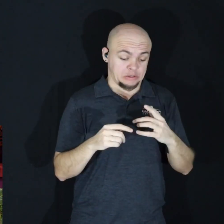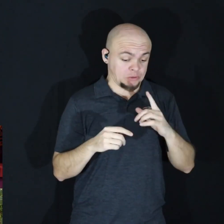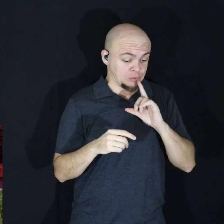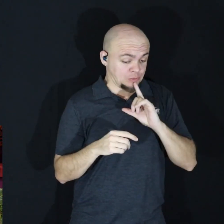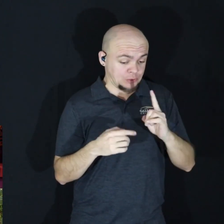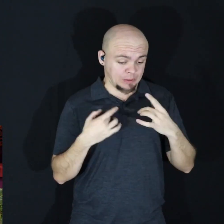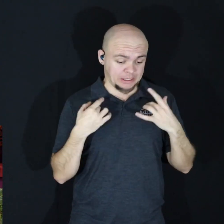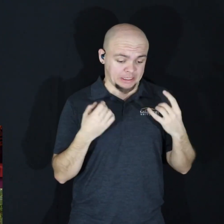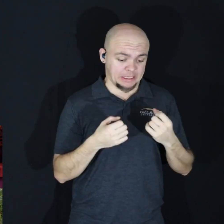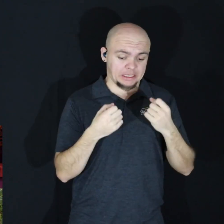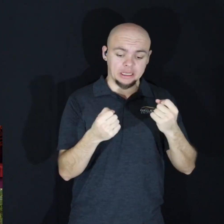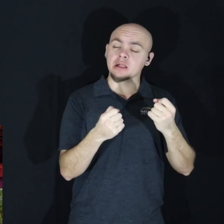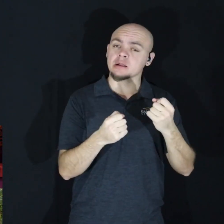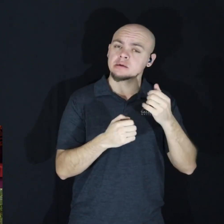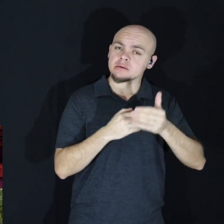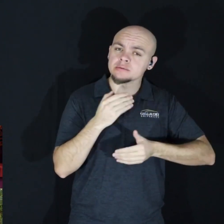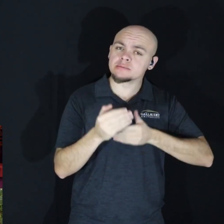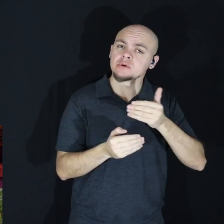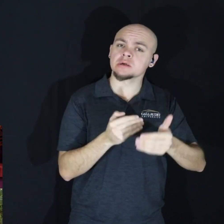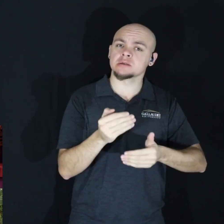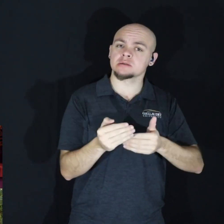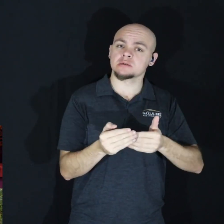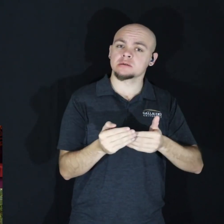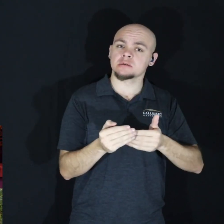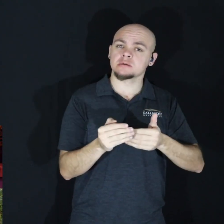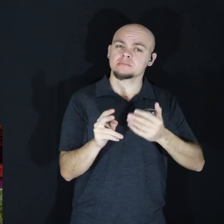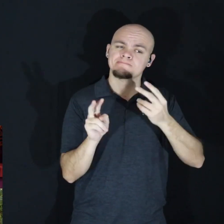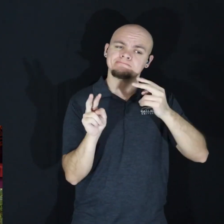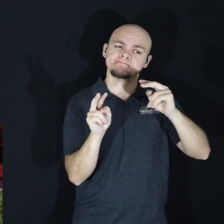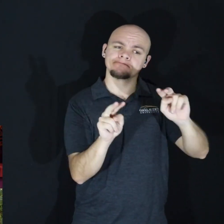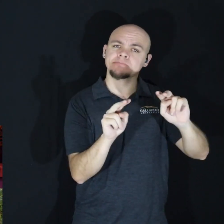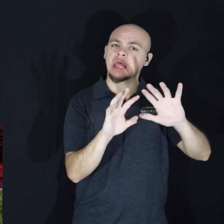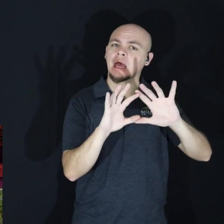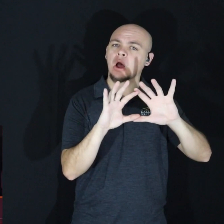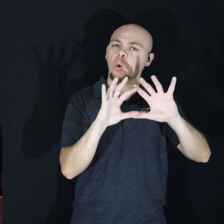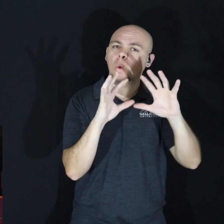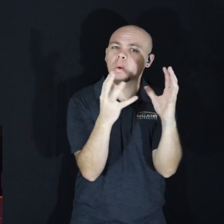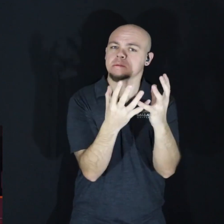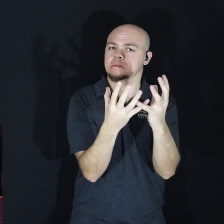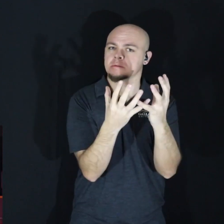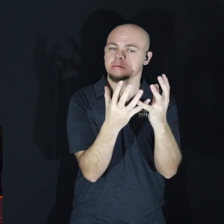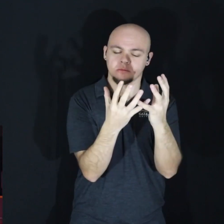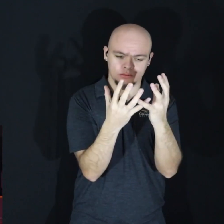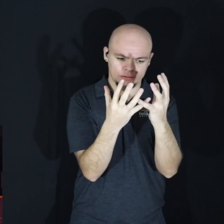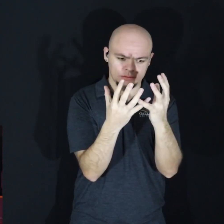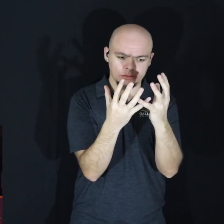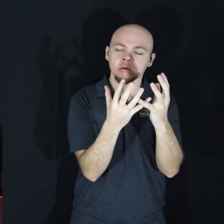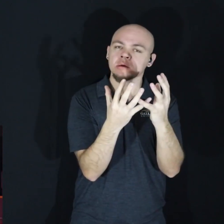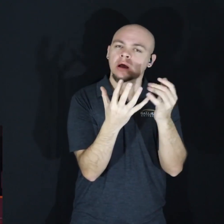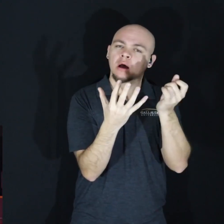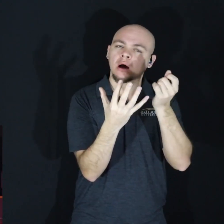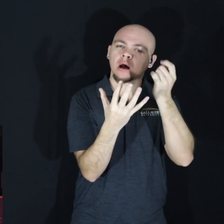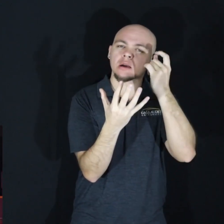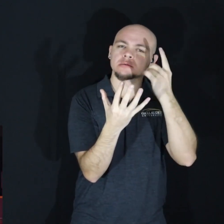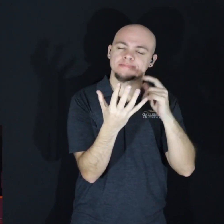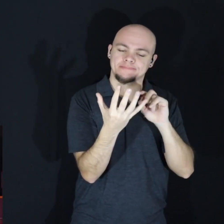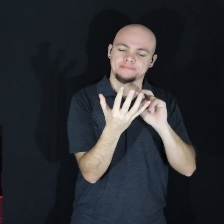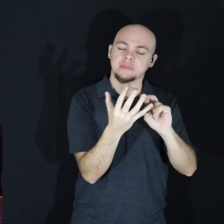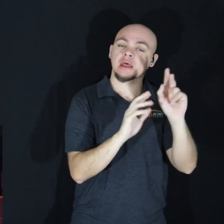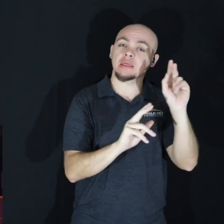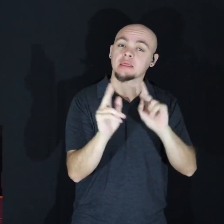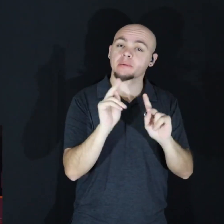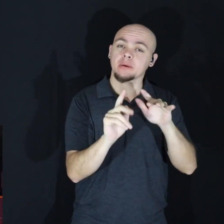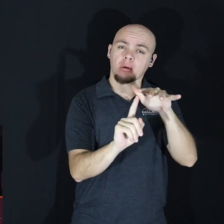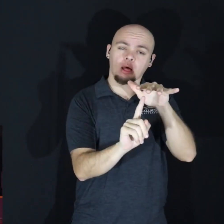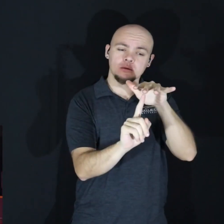to honestly go through that process, we need to look at it more holistically. We need to think about the people